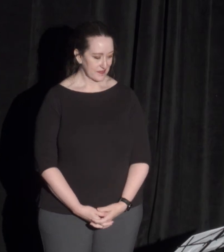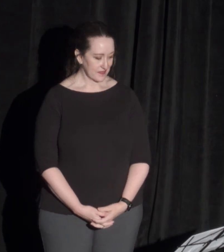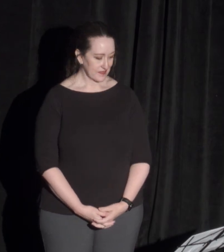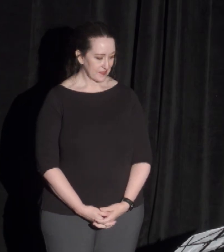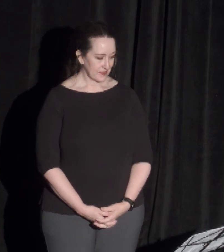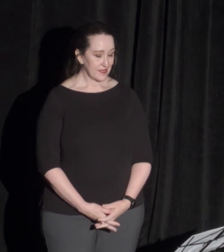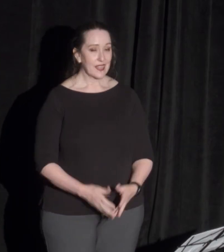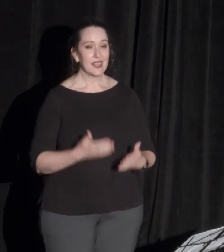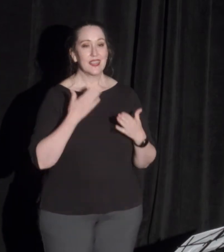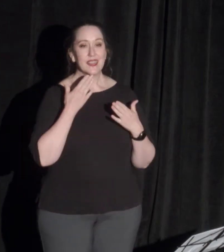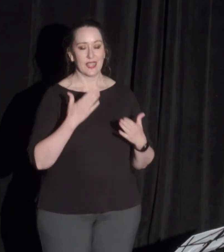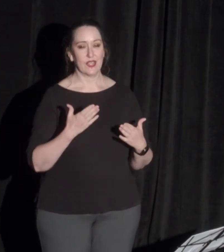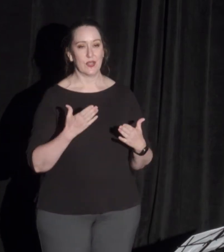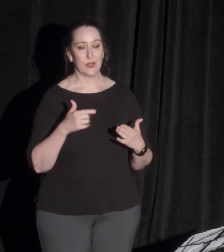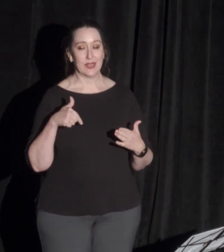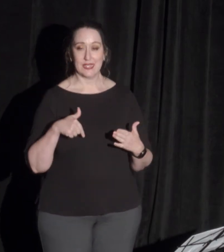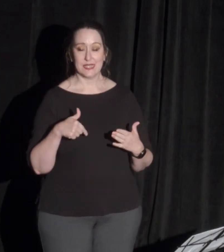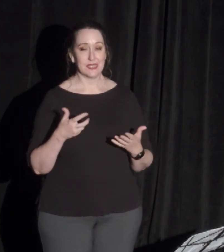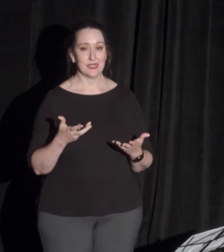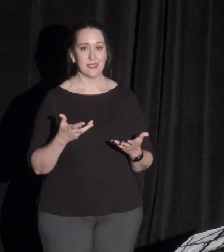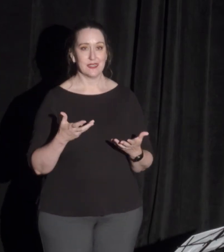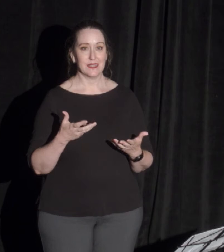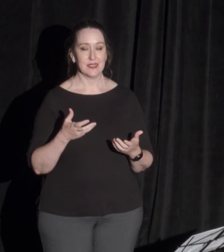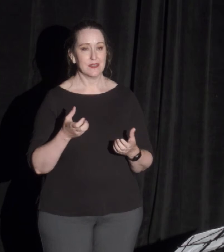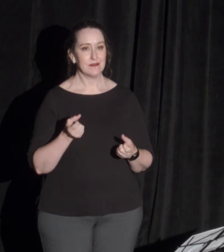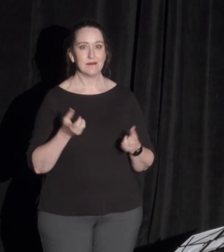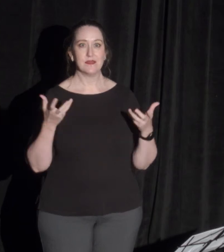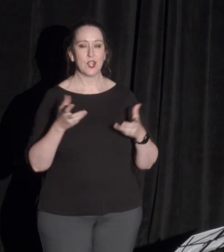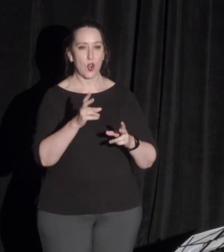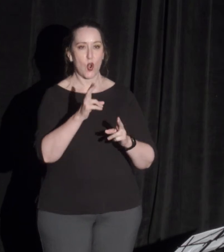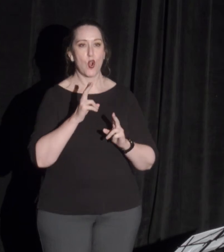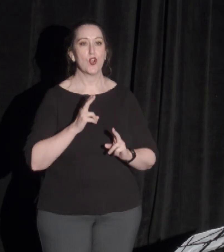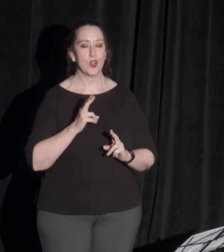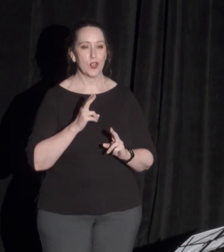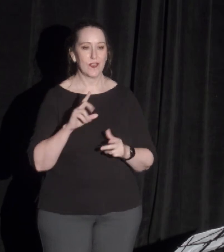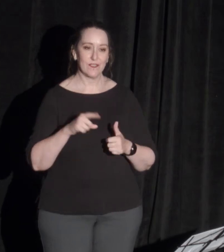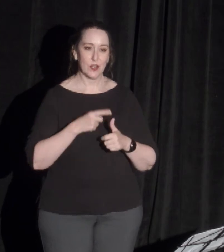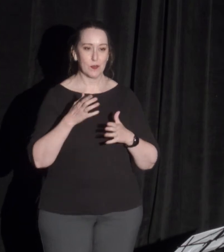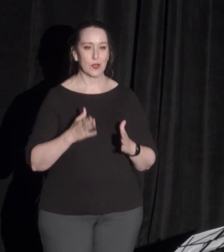Thank you. This is such an honor, and the first person I want to thank is Kim A.